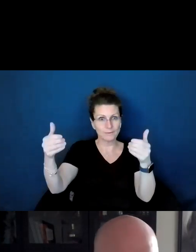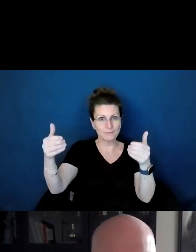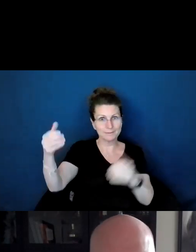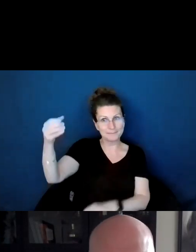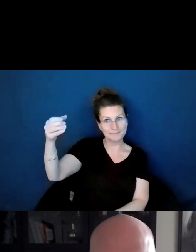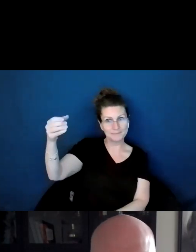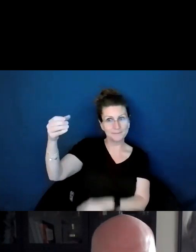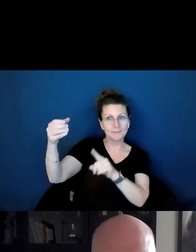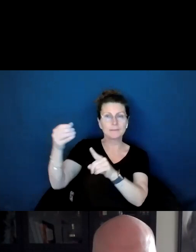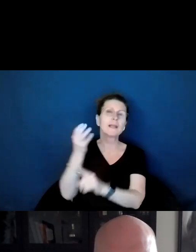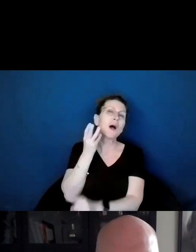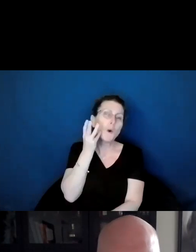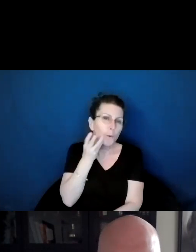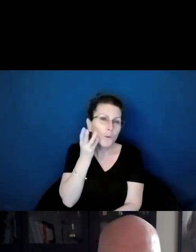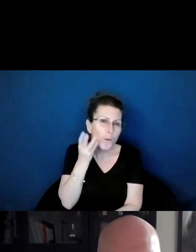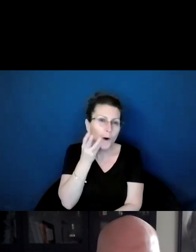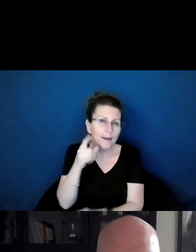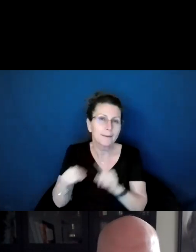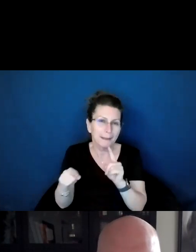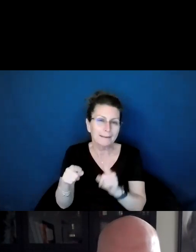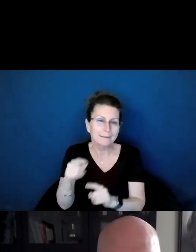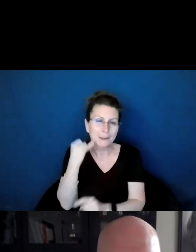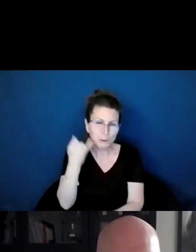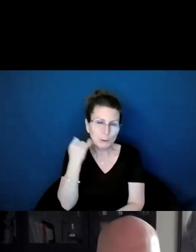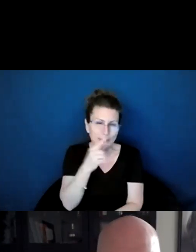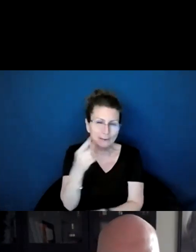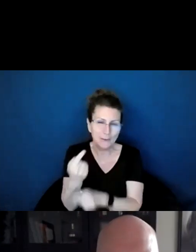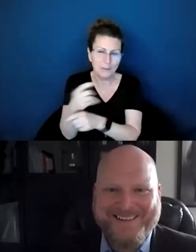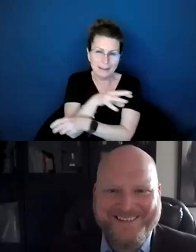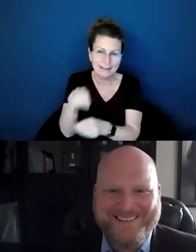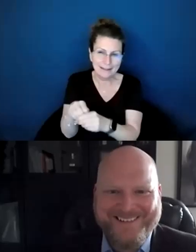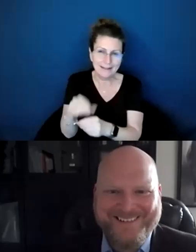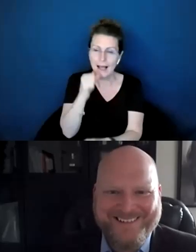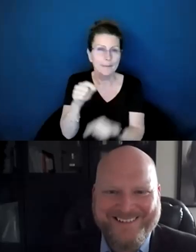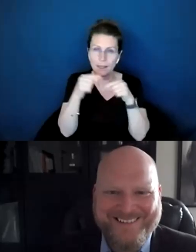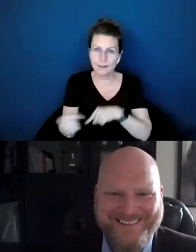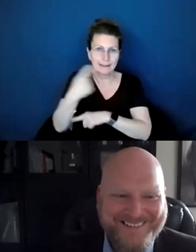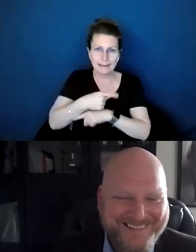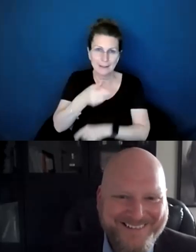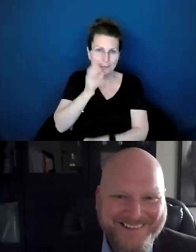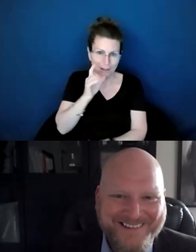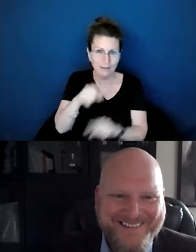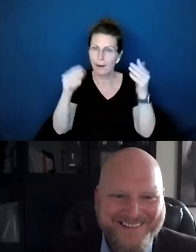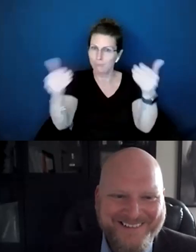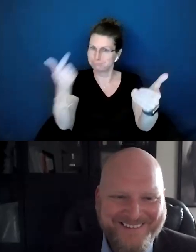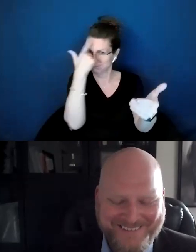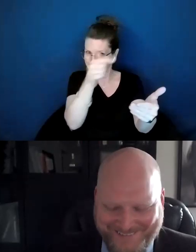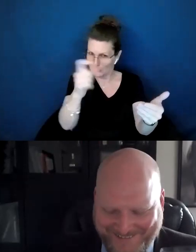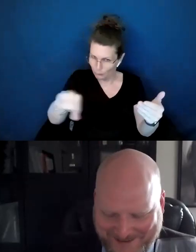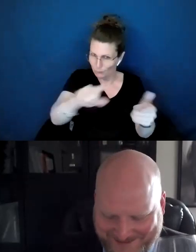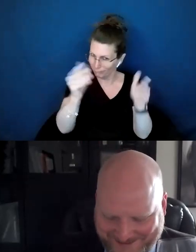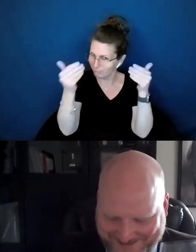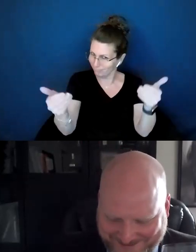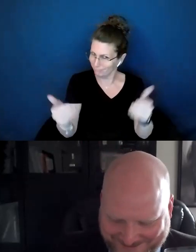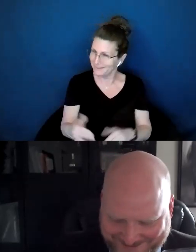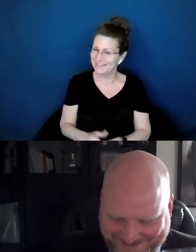is a wine glass, but it's just lemon juice. Don't want you to think I'm drinking in the middle of the day, but you should feel free. I want you